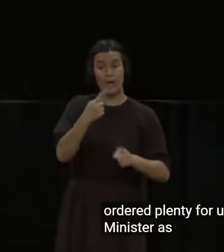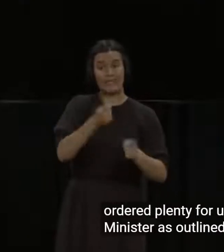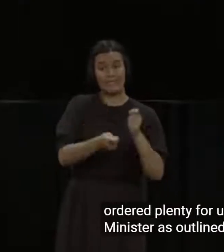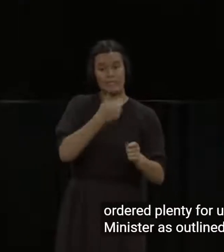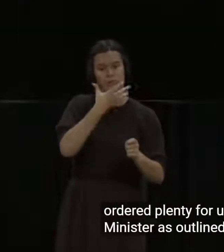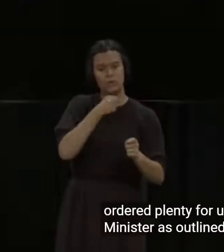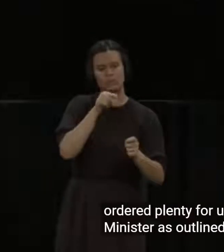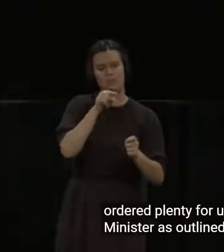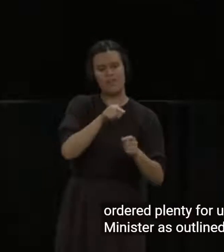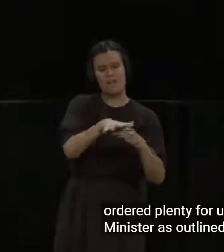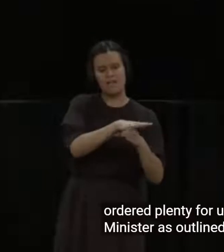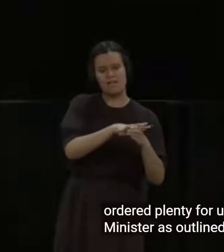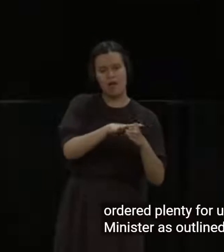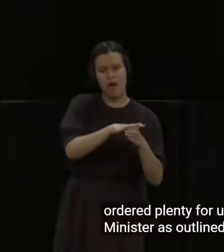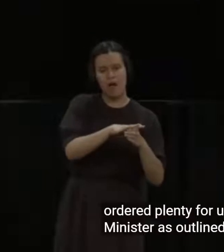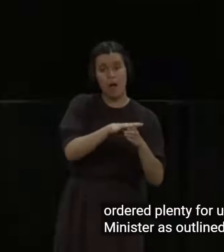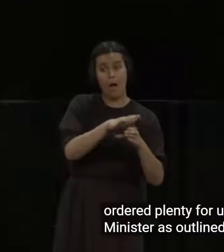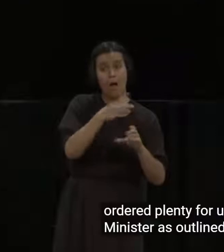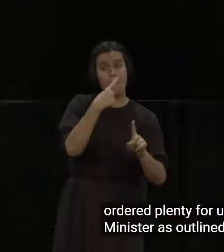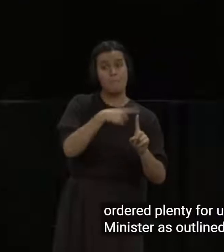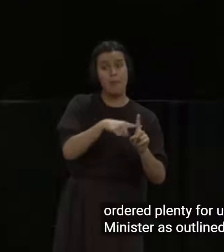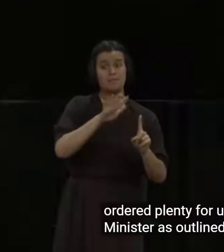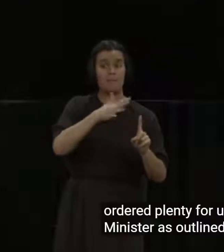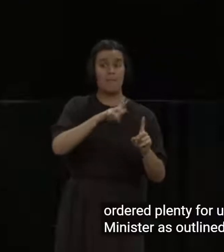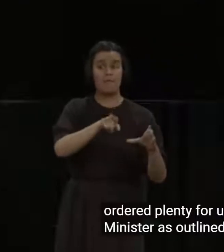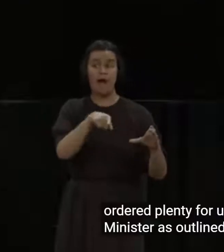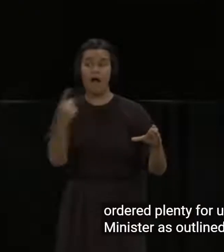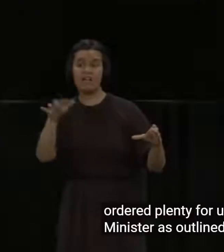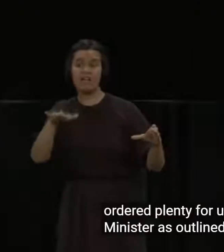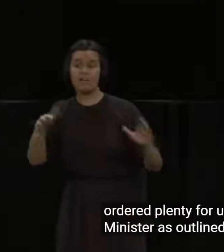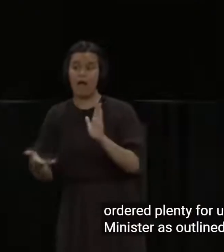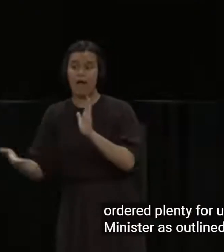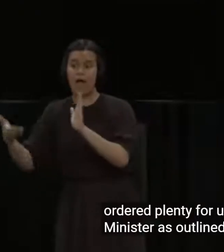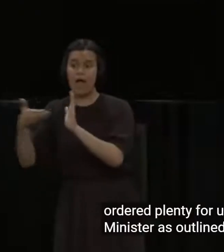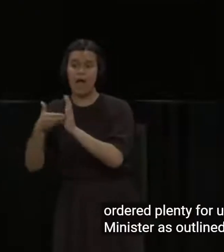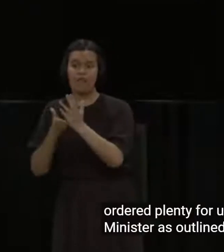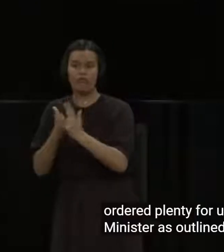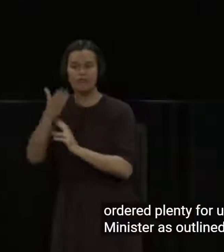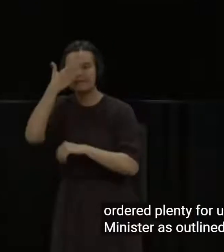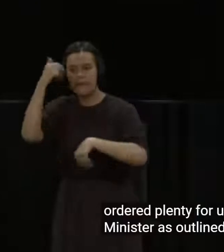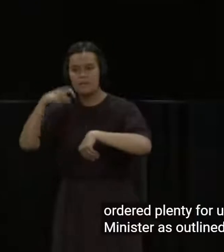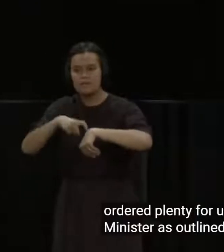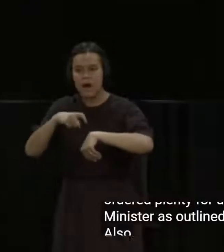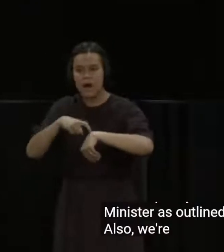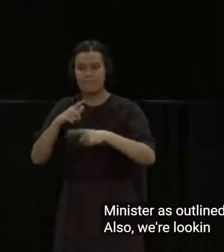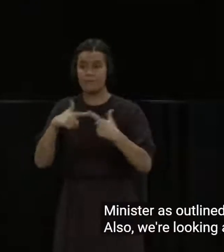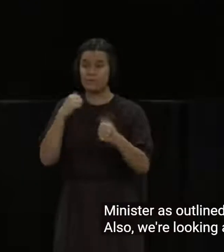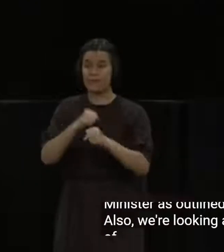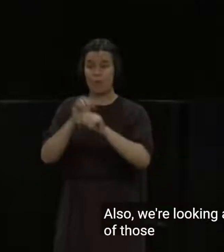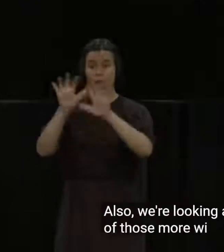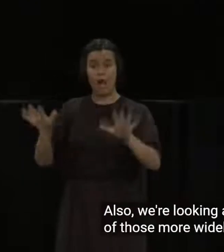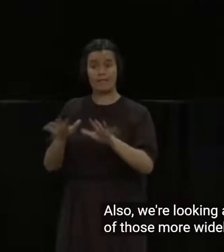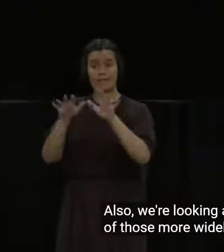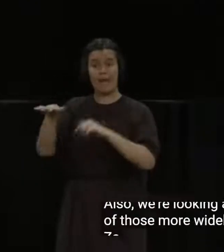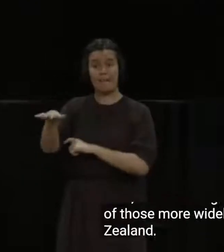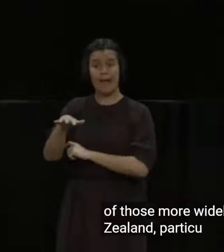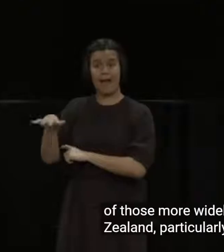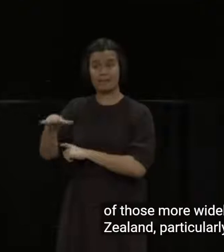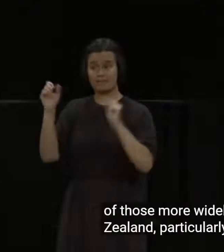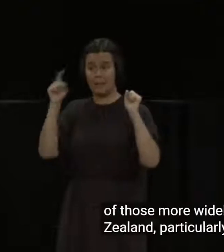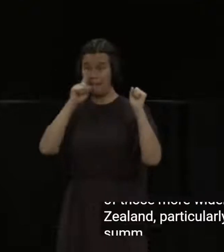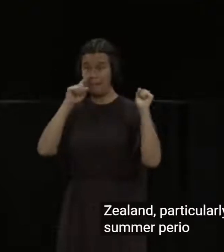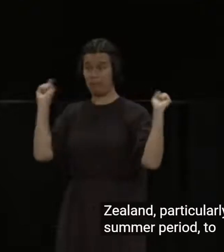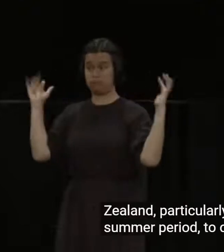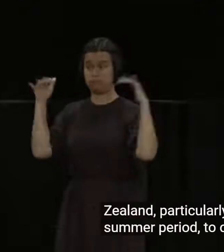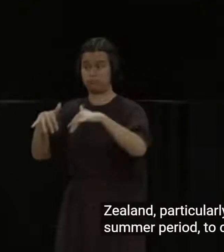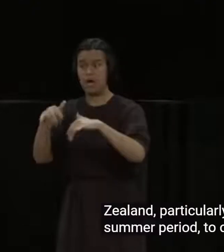particularly over the summer period, to complement PCR testing when there'll be, particularly in some holiday spots, there will be much larger numbers of